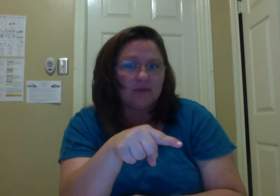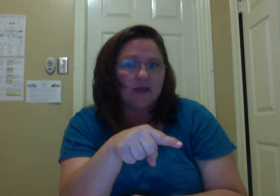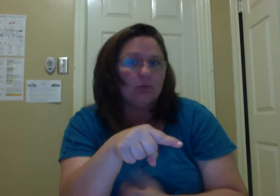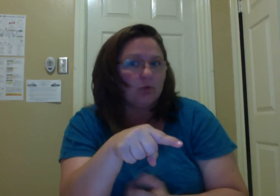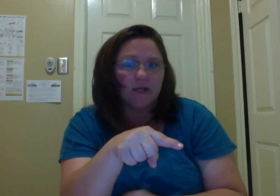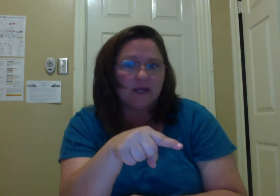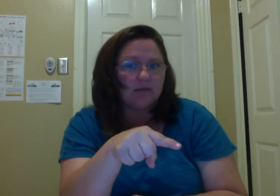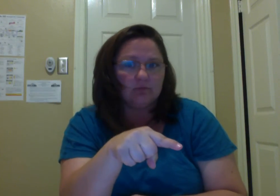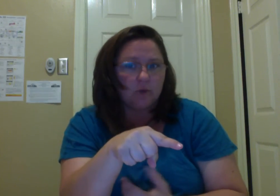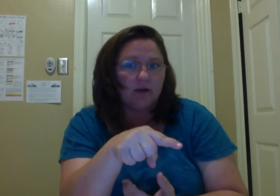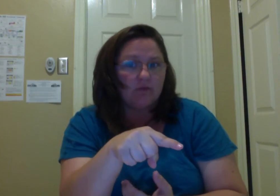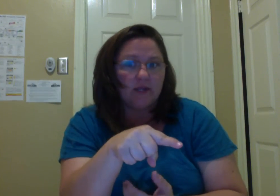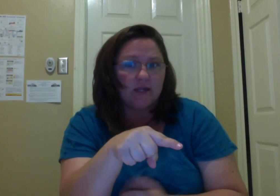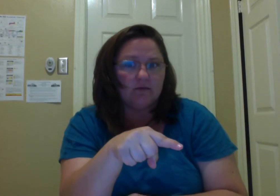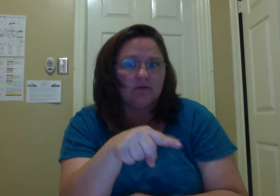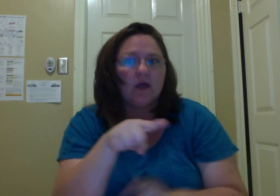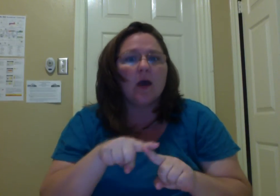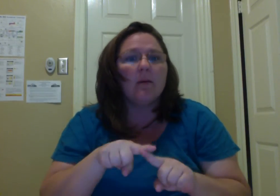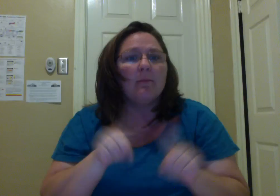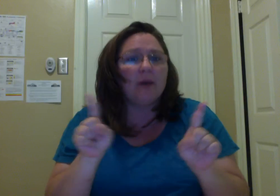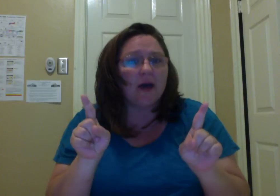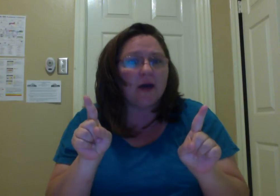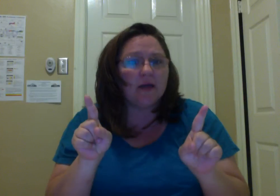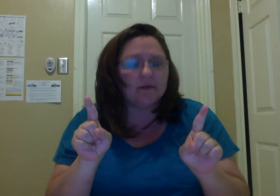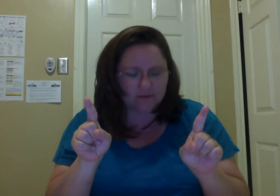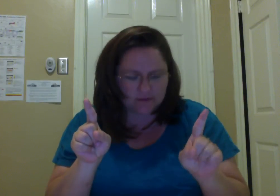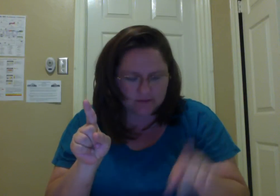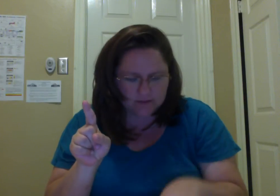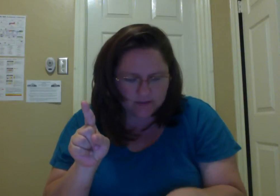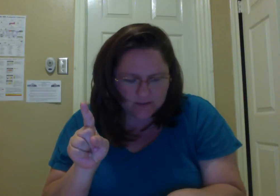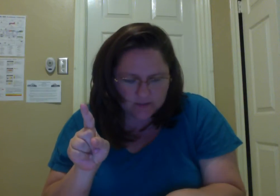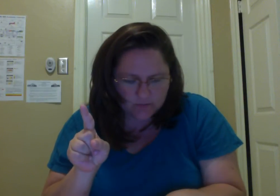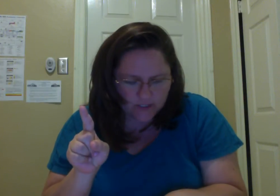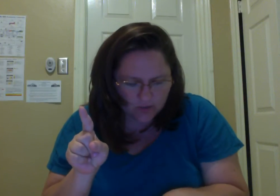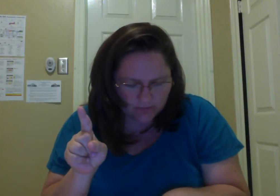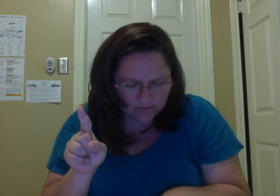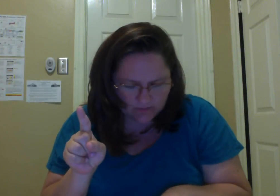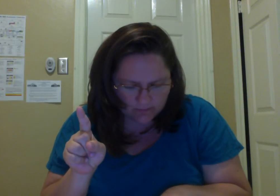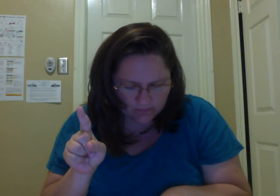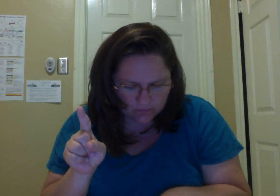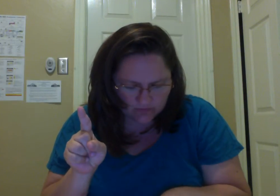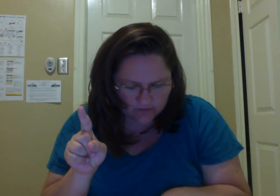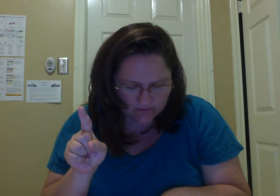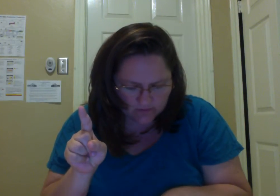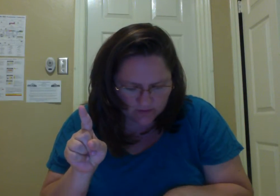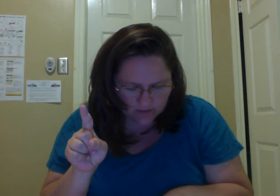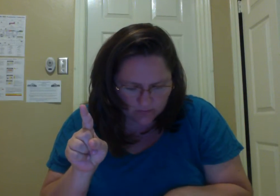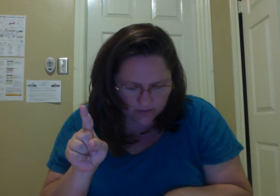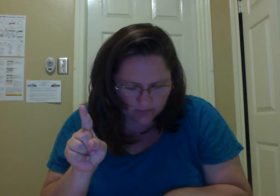you're pointing at wherever he is. But when he opens them, this is where she says, when he opened